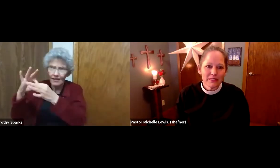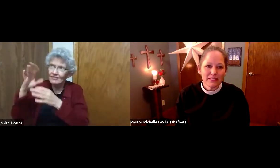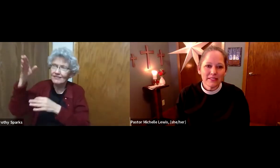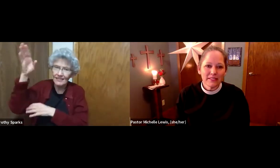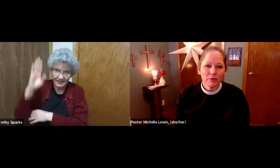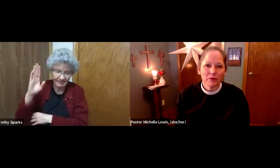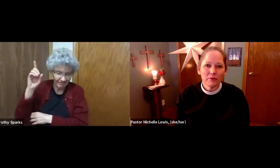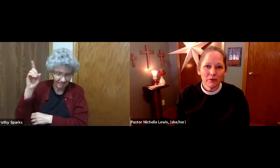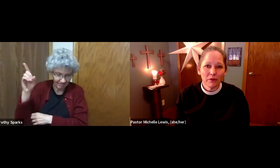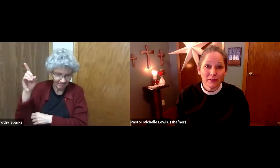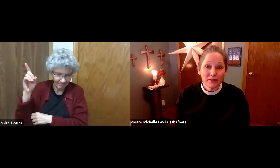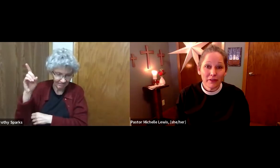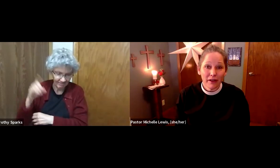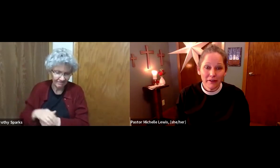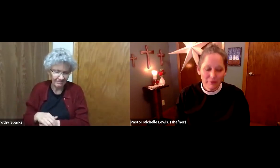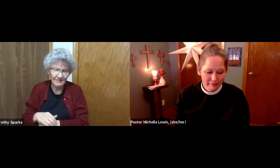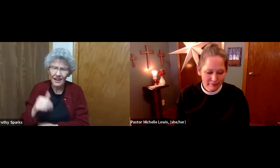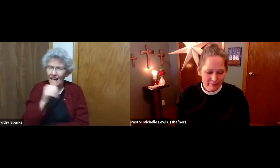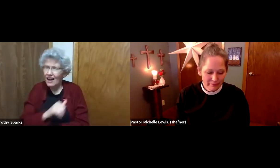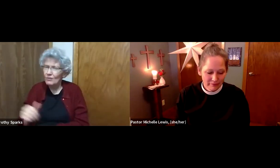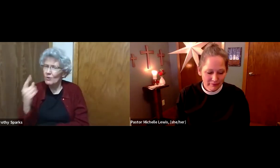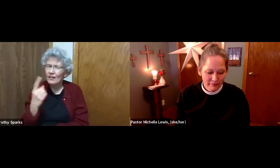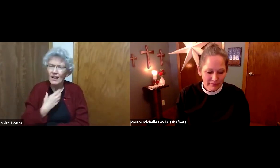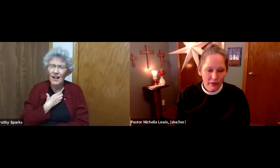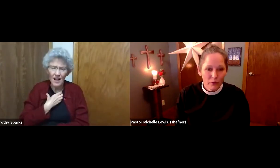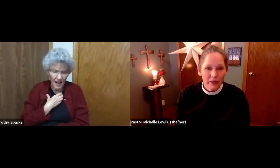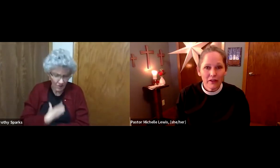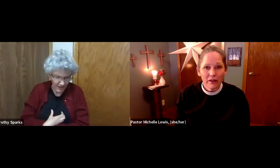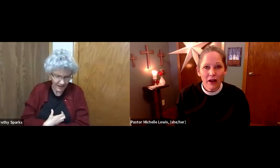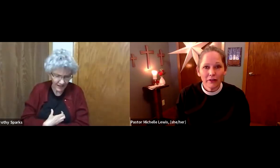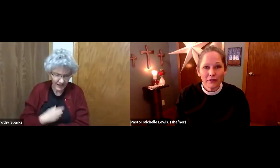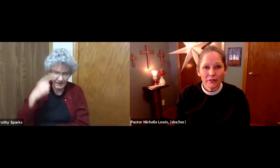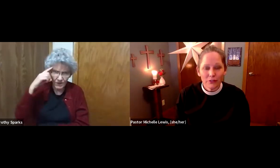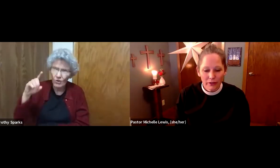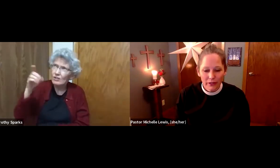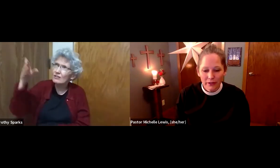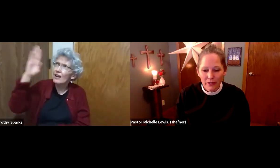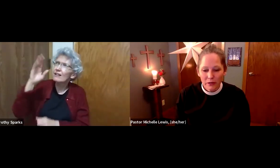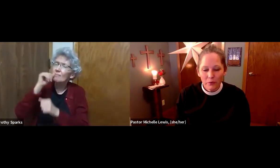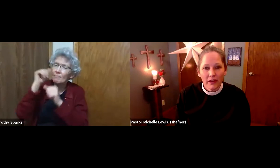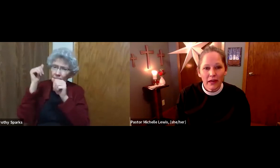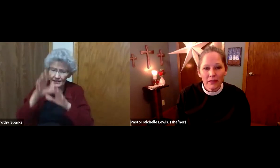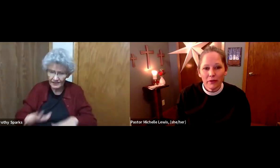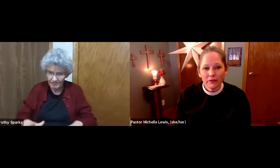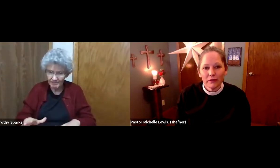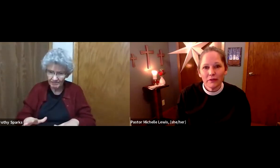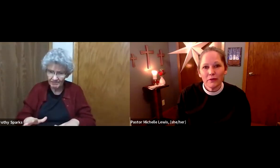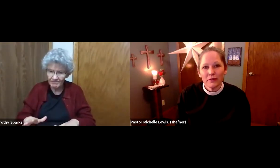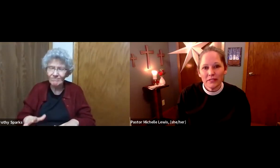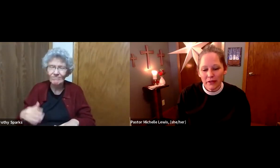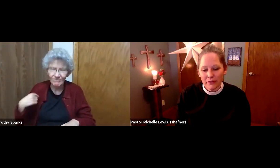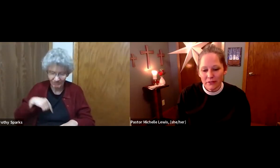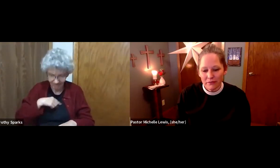because this table belongs to God. And we are honored to share it with anyone